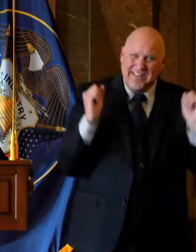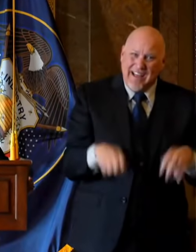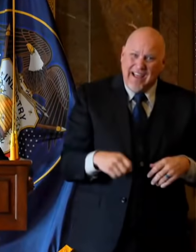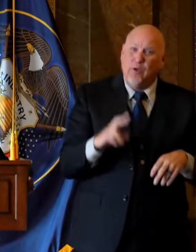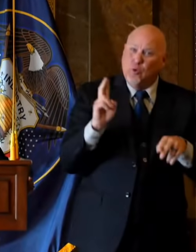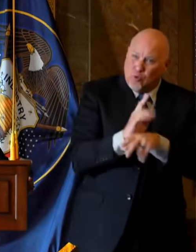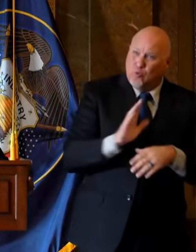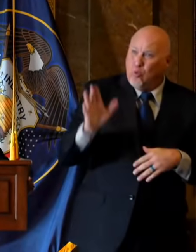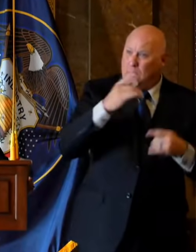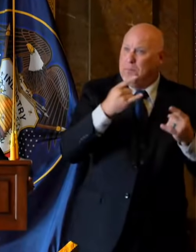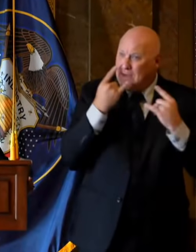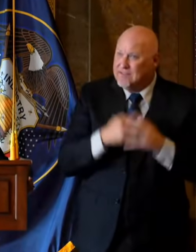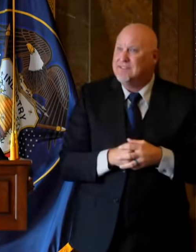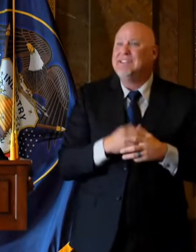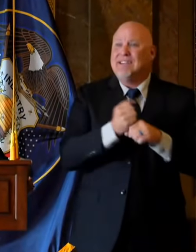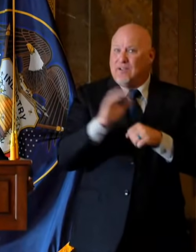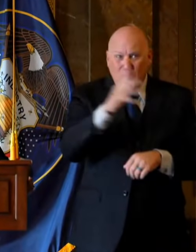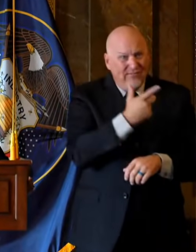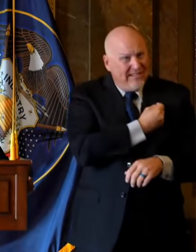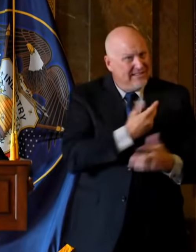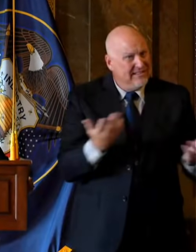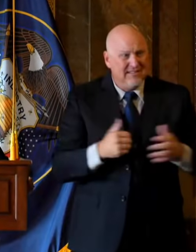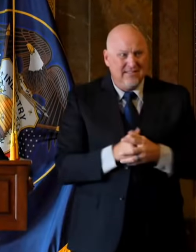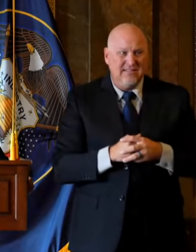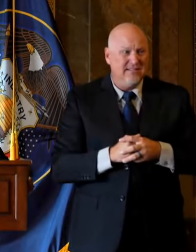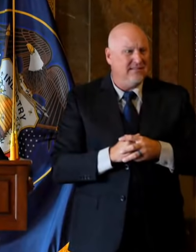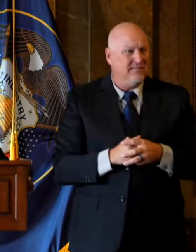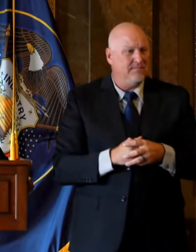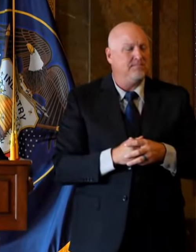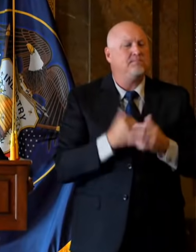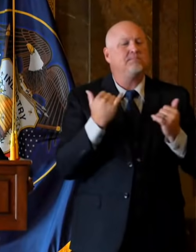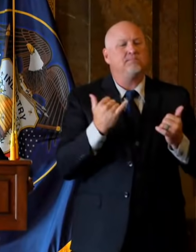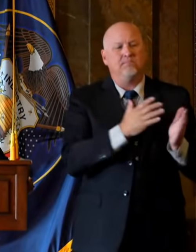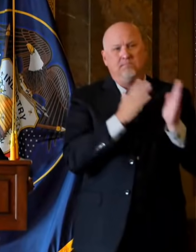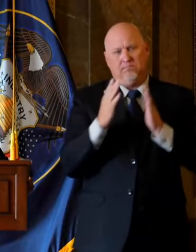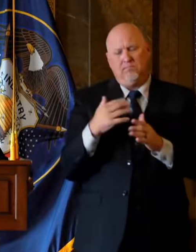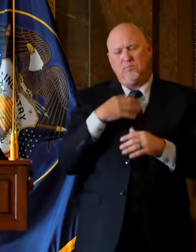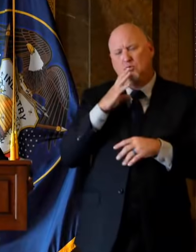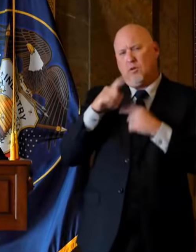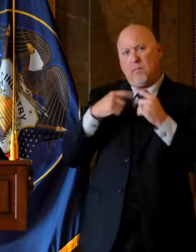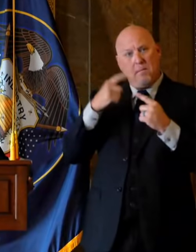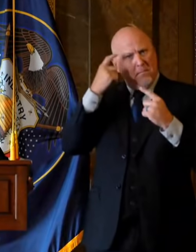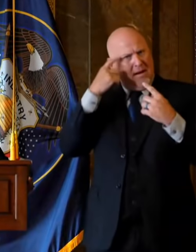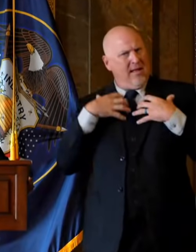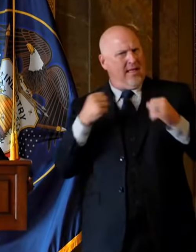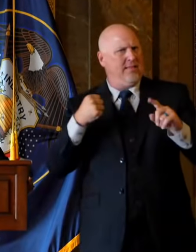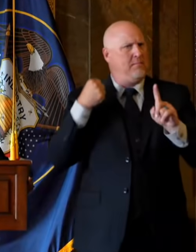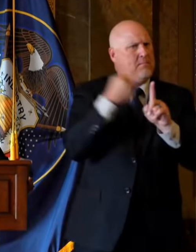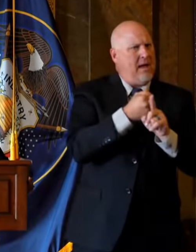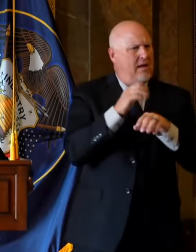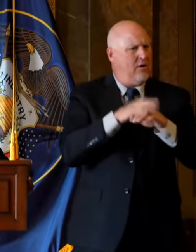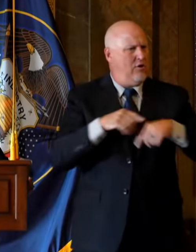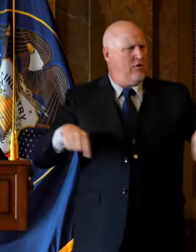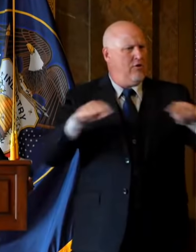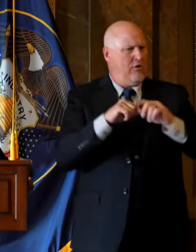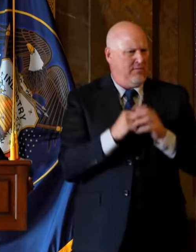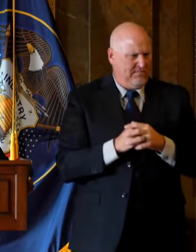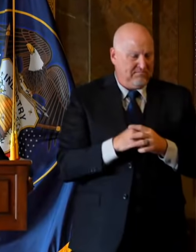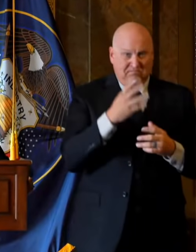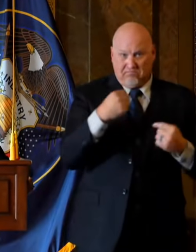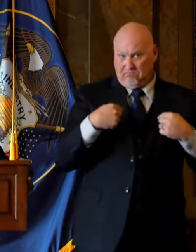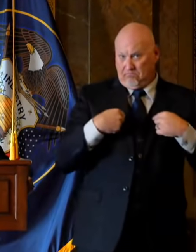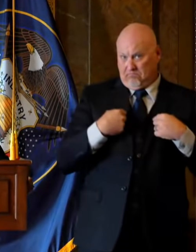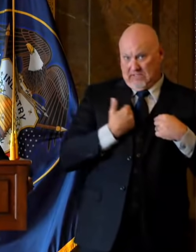on the mental health toll of COVID-19. For this one, I'm here as a mother, a wife, a daughter, and a friend.